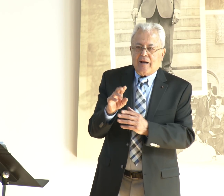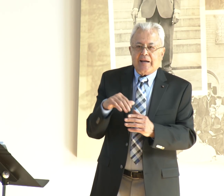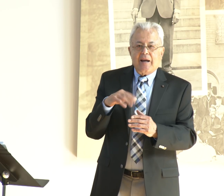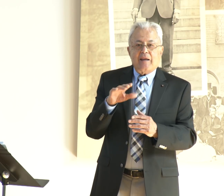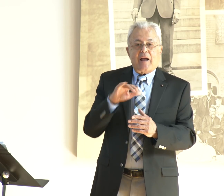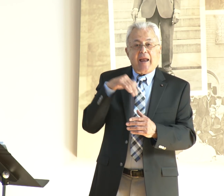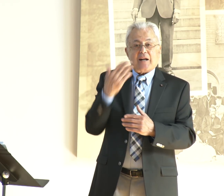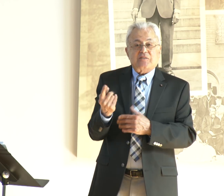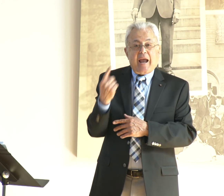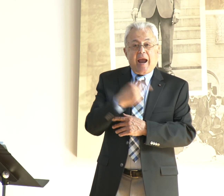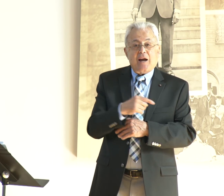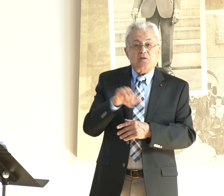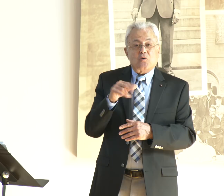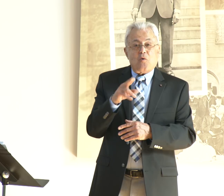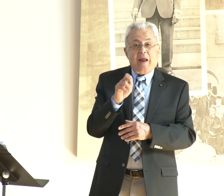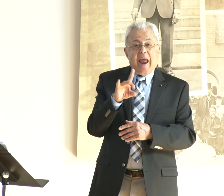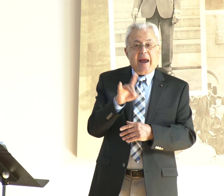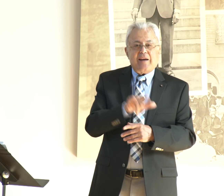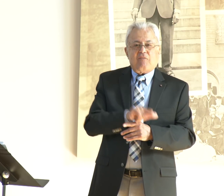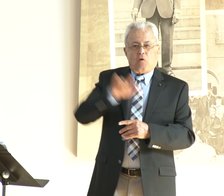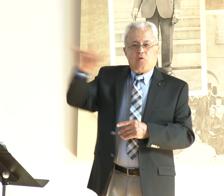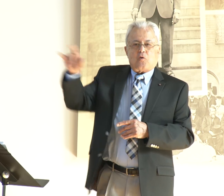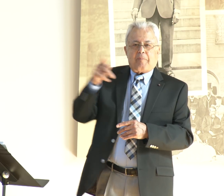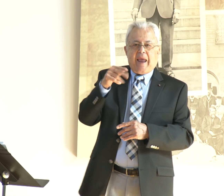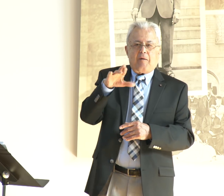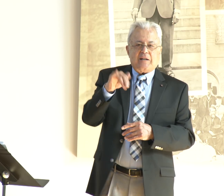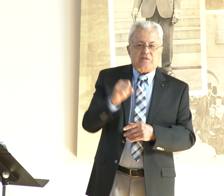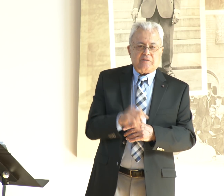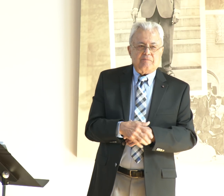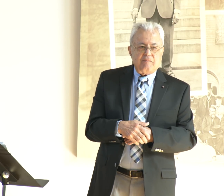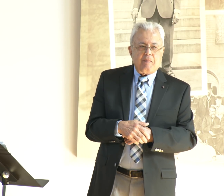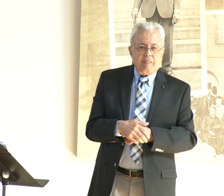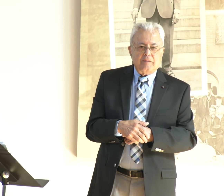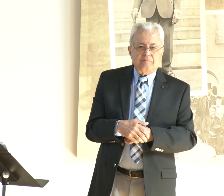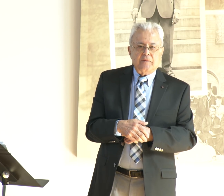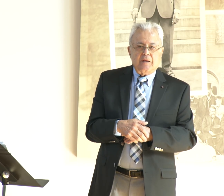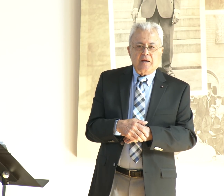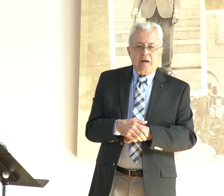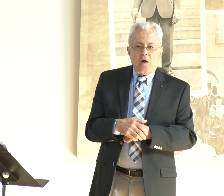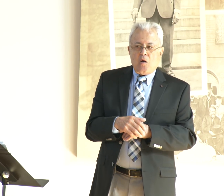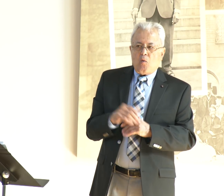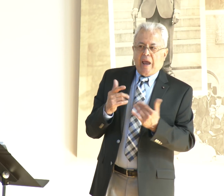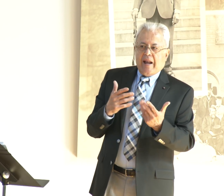1956. The very next day, June 8th, he flew to Paris.